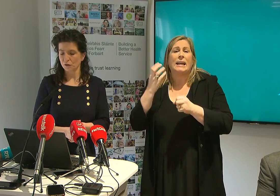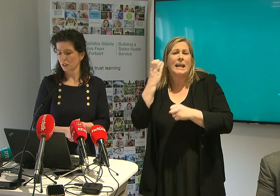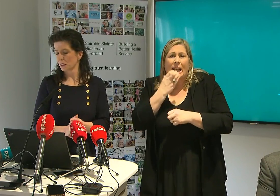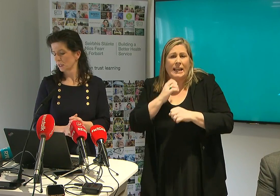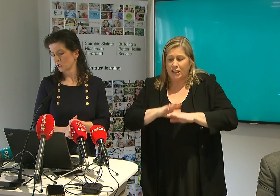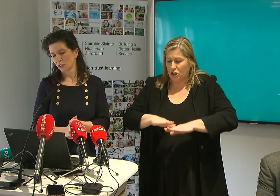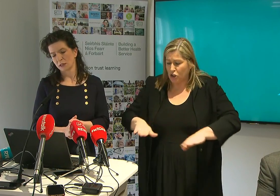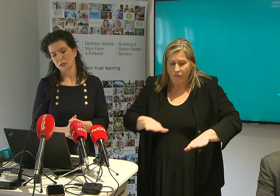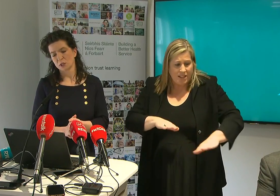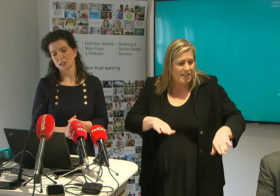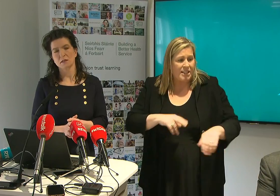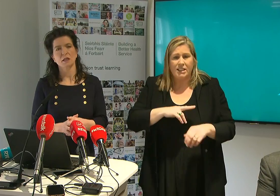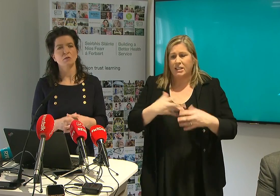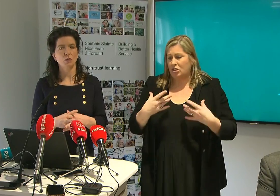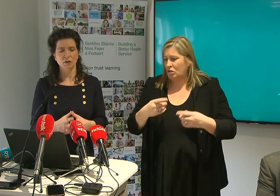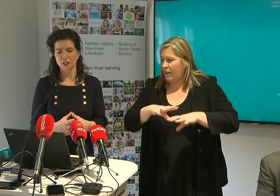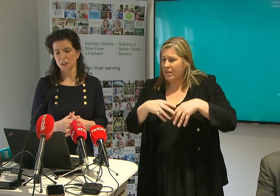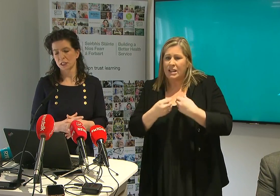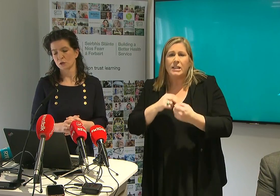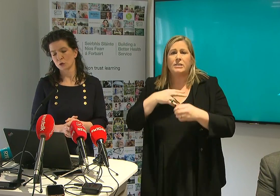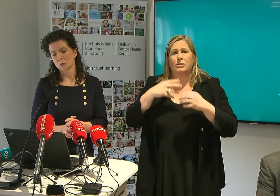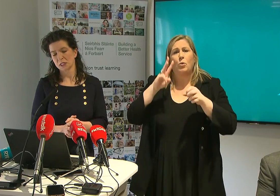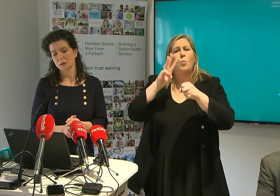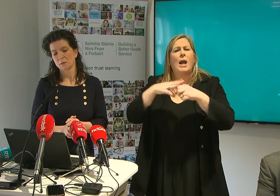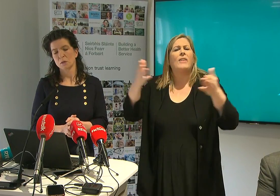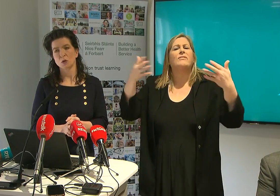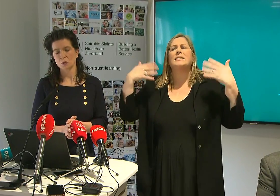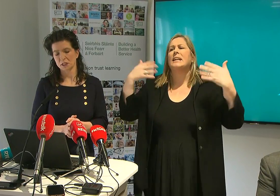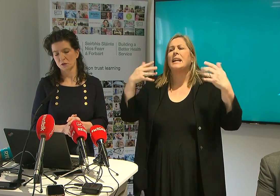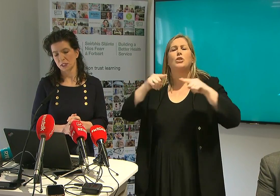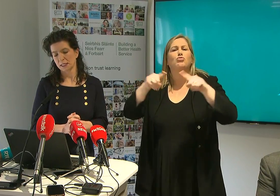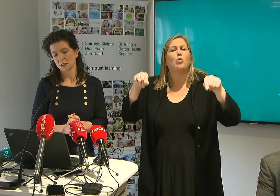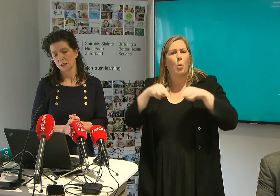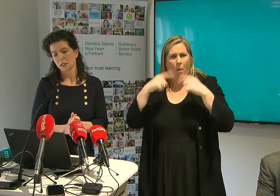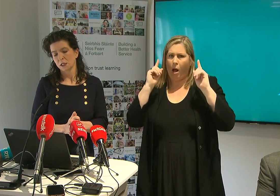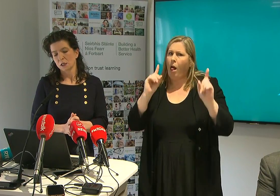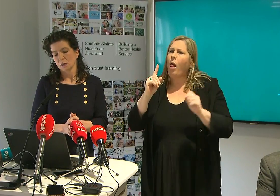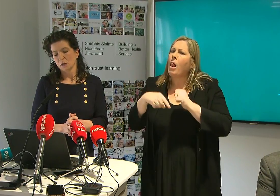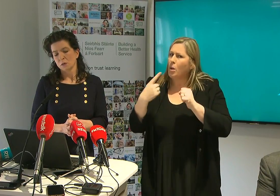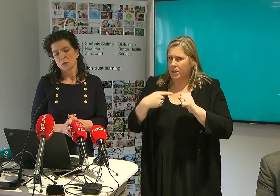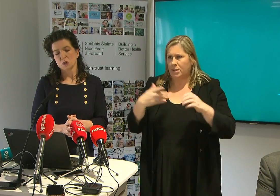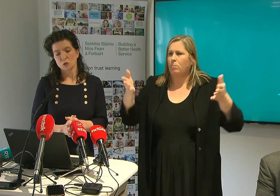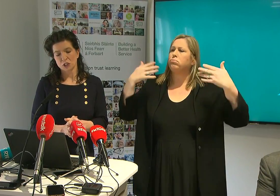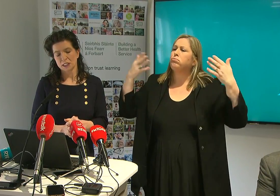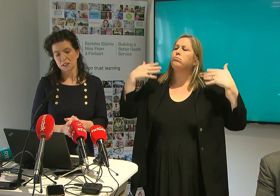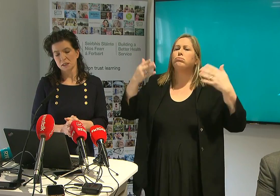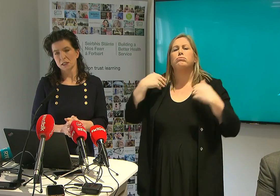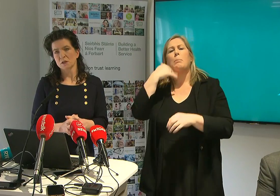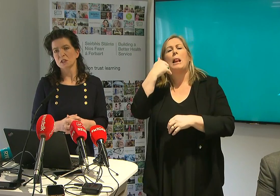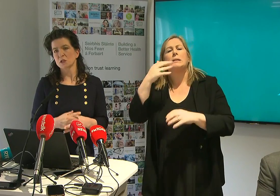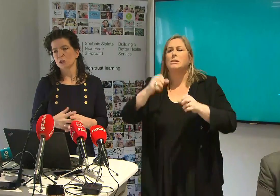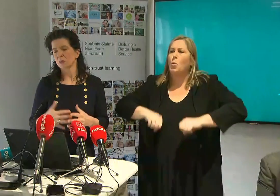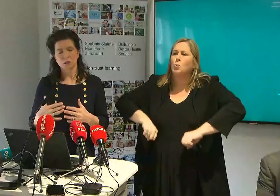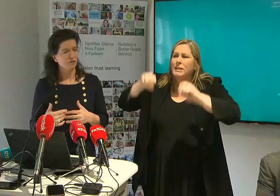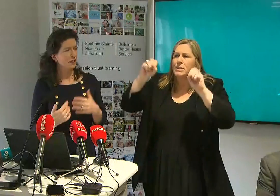Cleaning surfaces, not sharing objects, well-ventilated rooms, always advised. Social distancing,